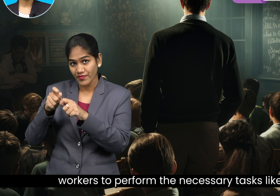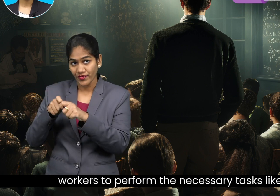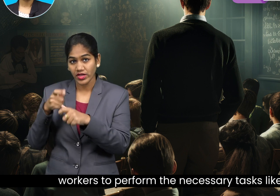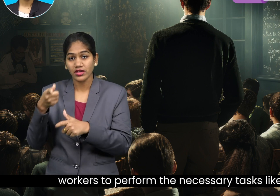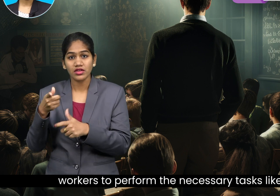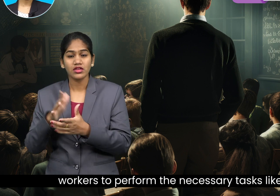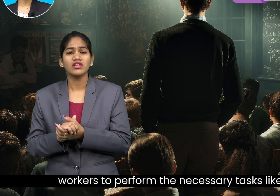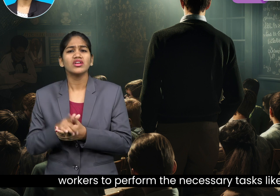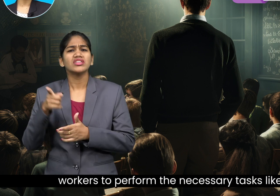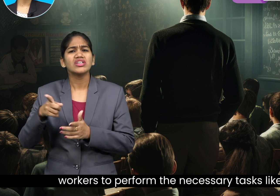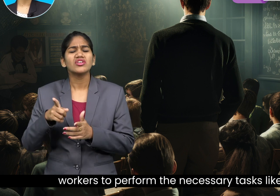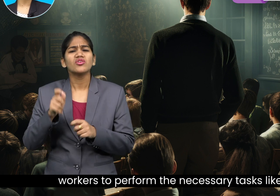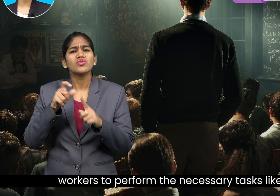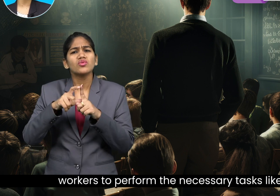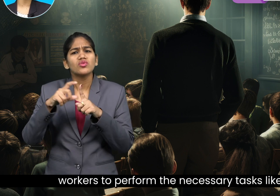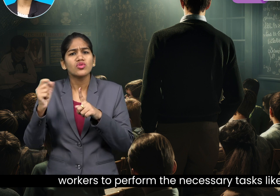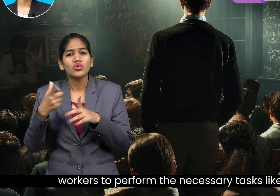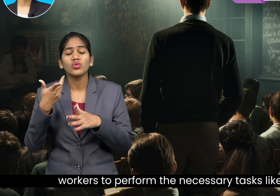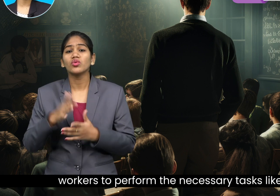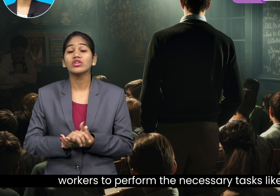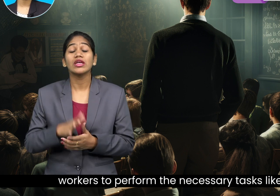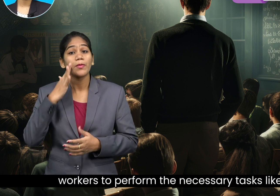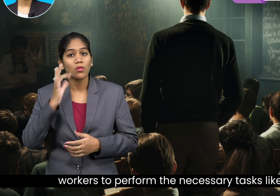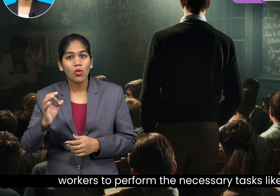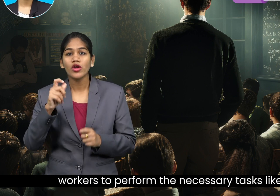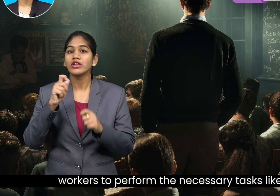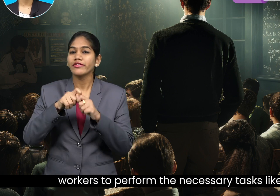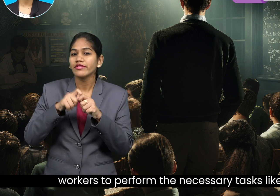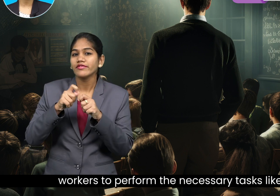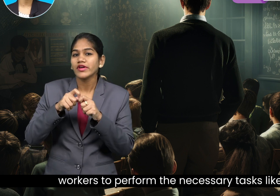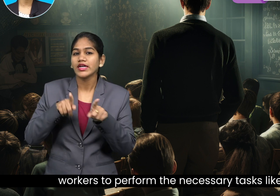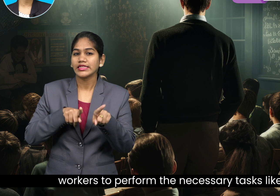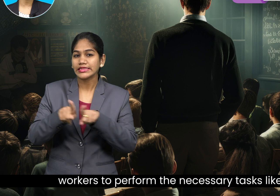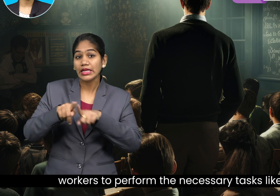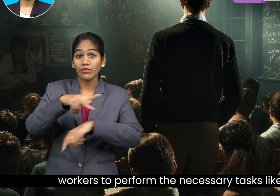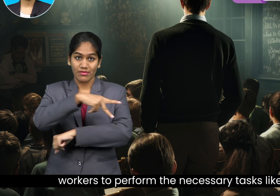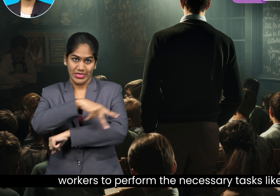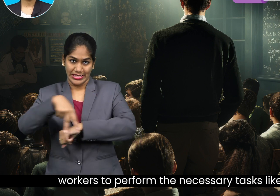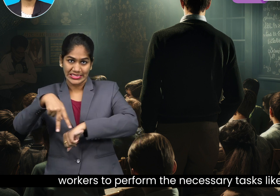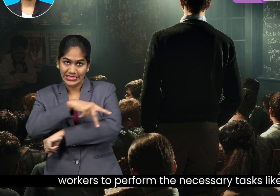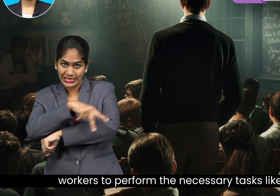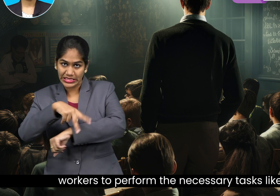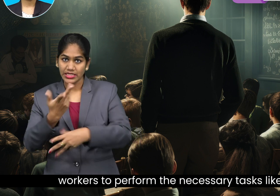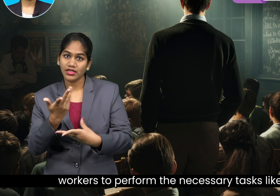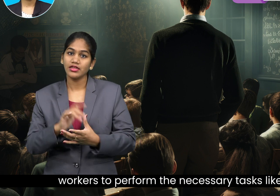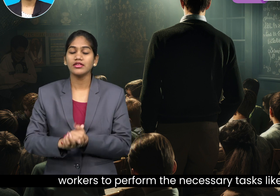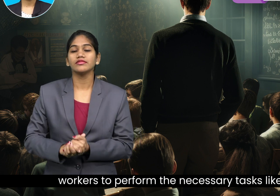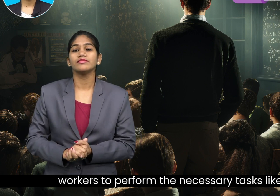workers to perform the necessary tasks like engineers,